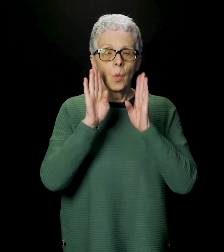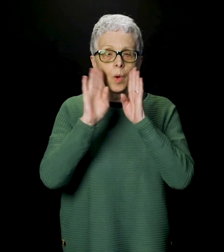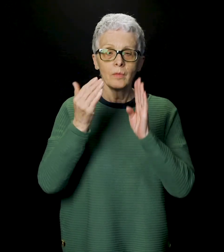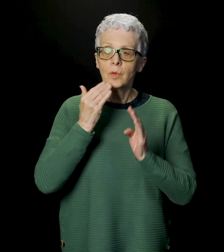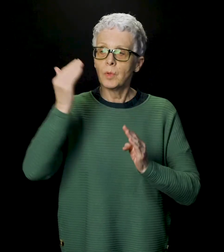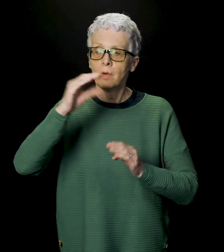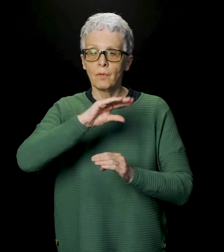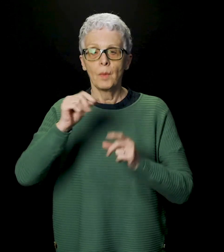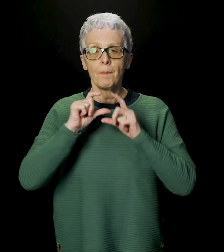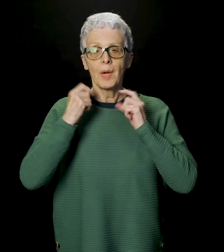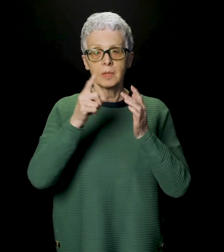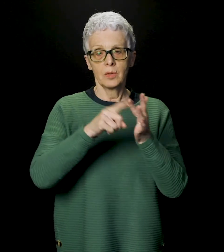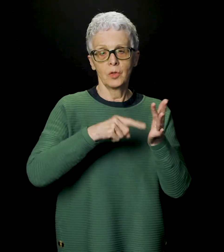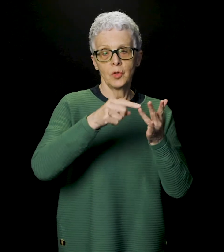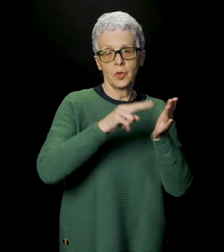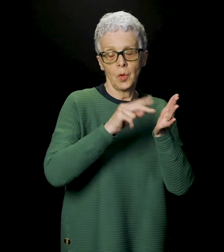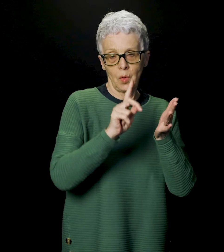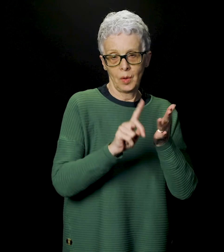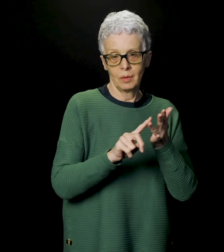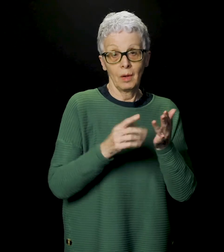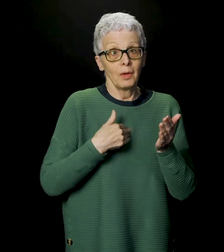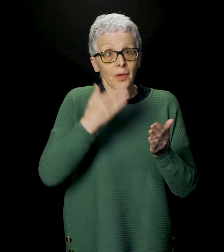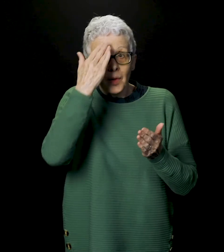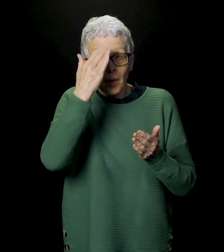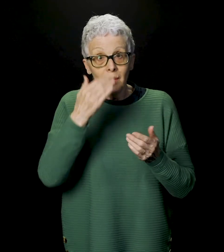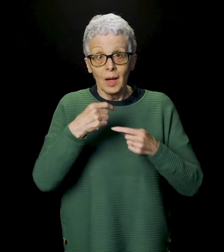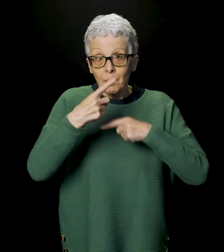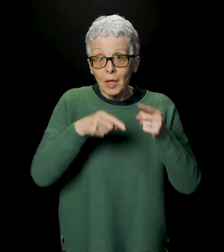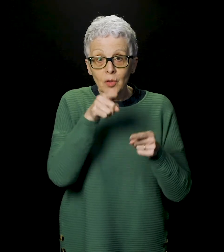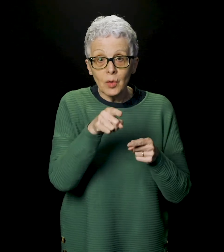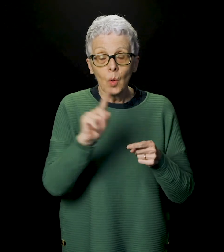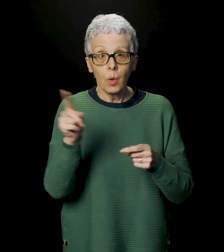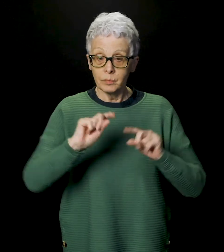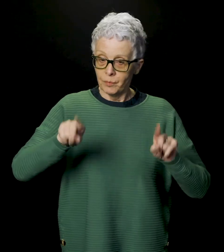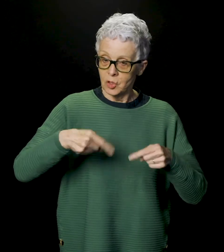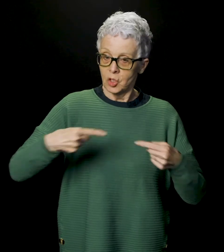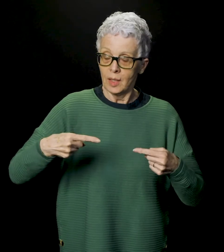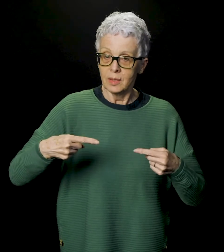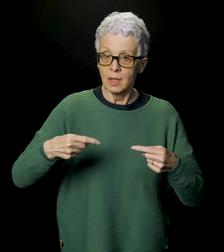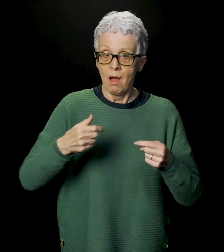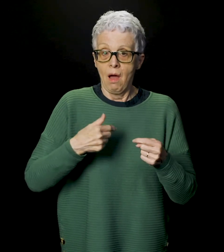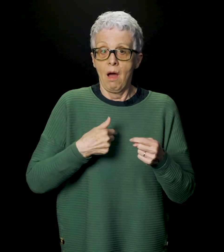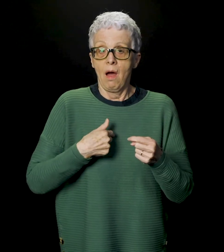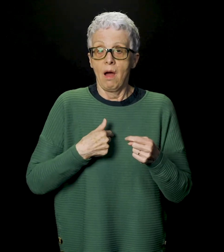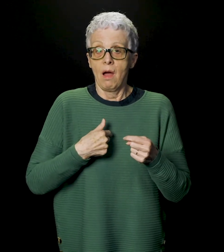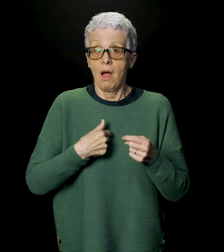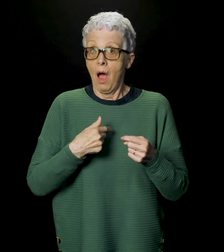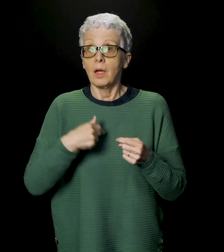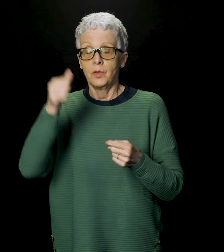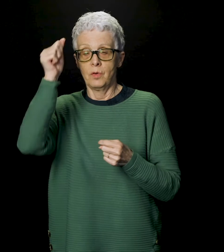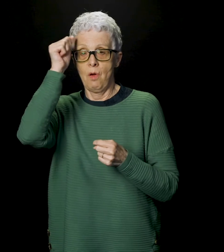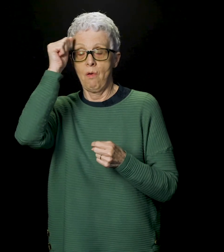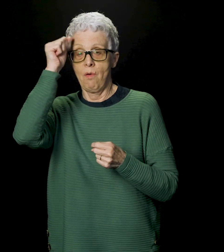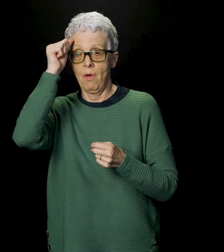message from Pastor Jono today. I don't know about you, but what a challenge. I